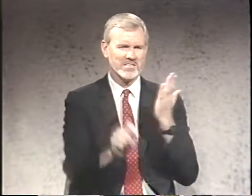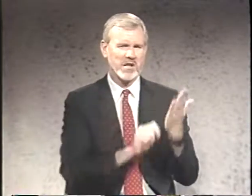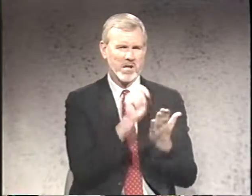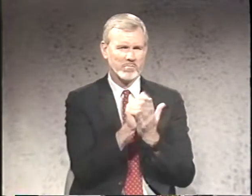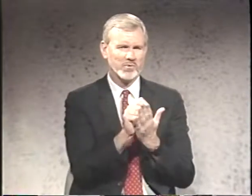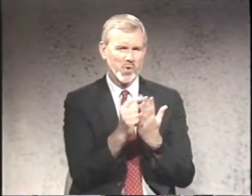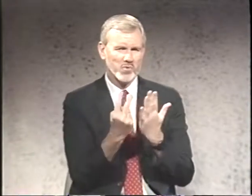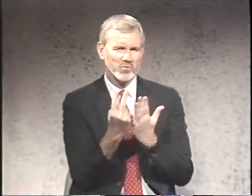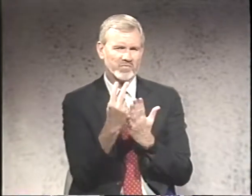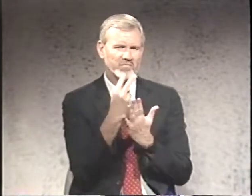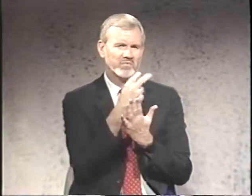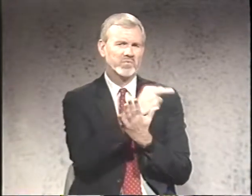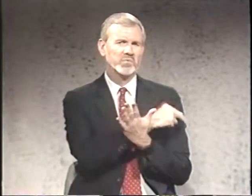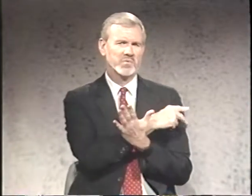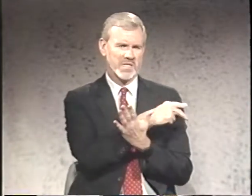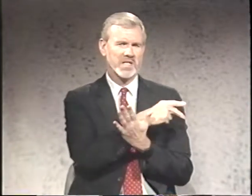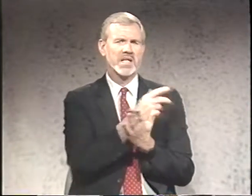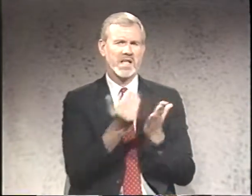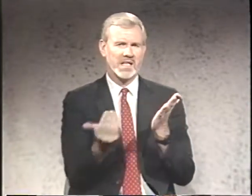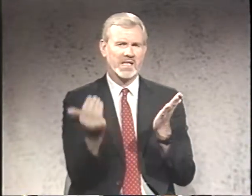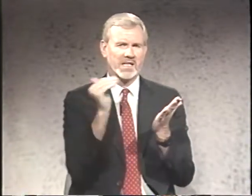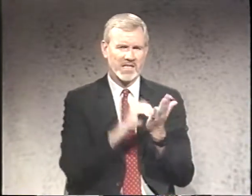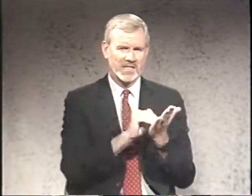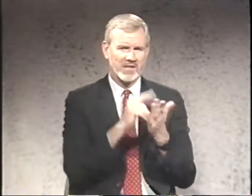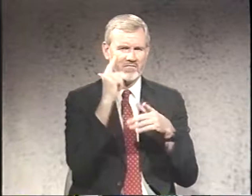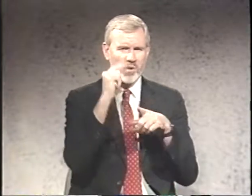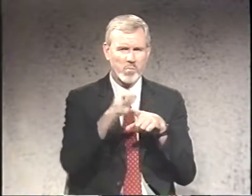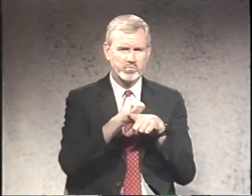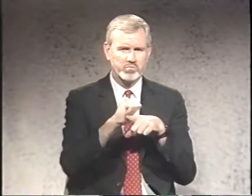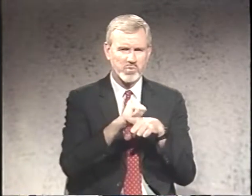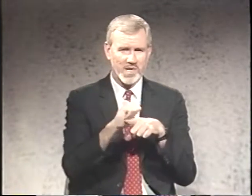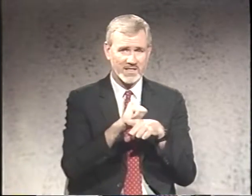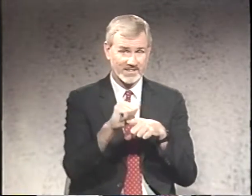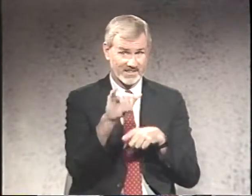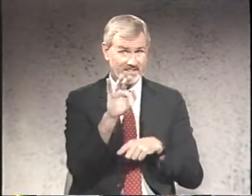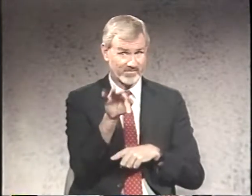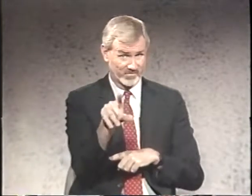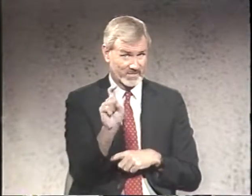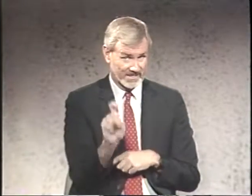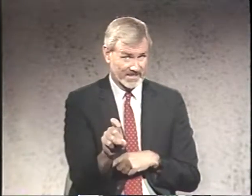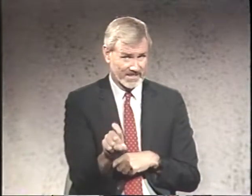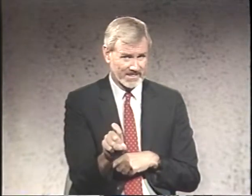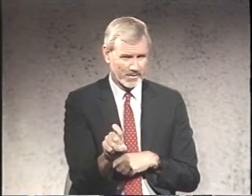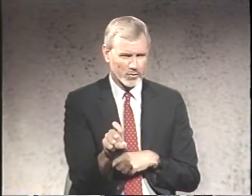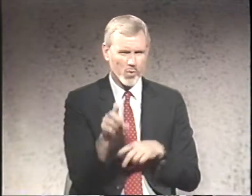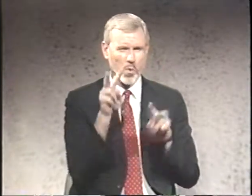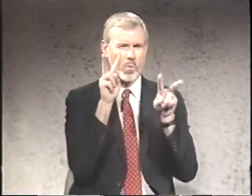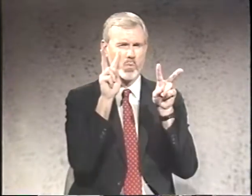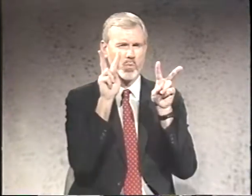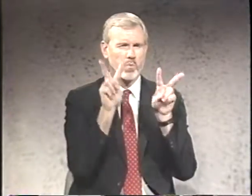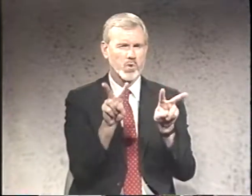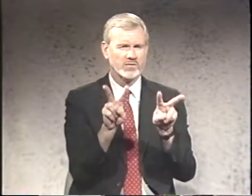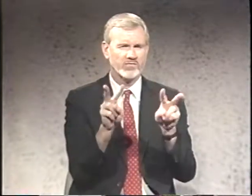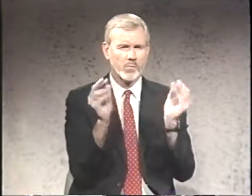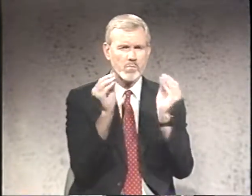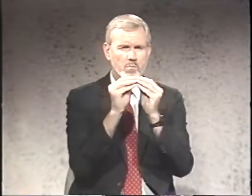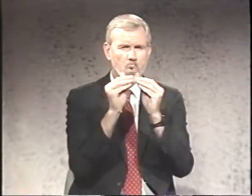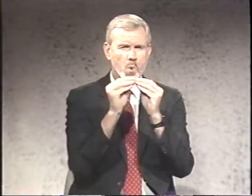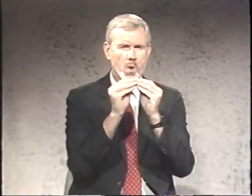Take the time to review them again for practice if you need to. Watch for